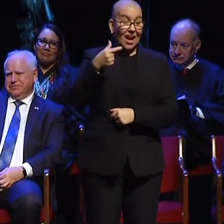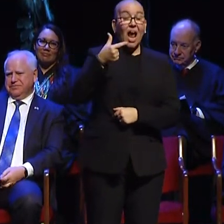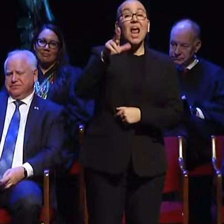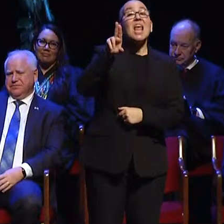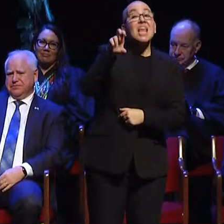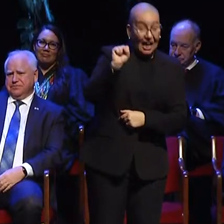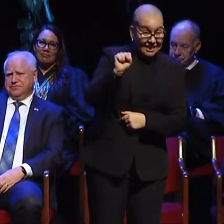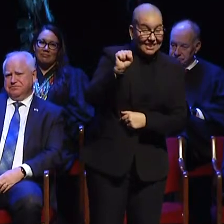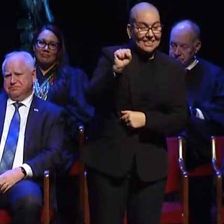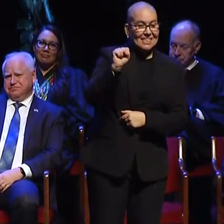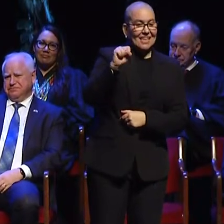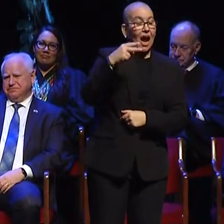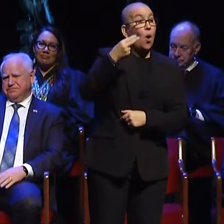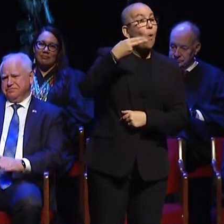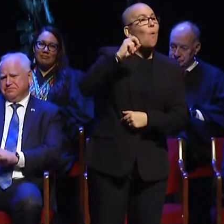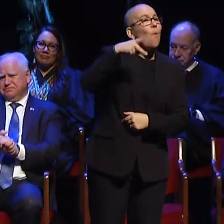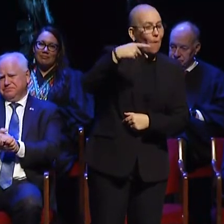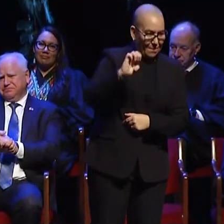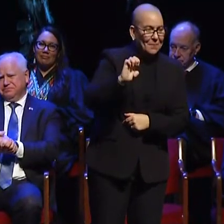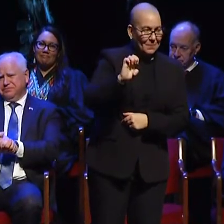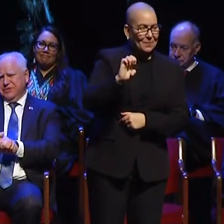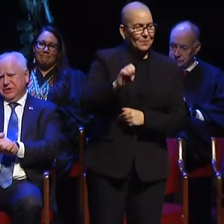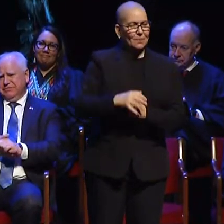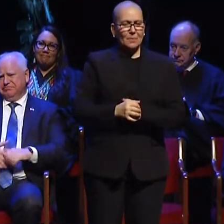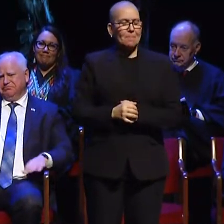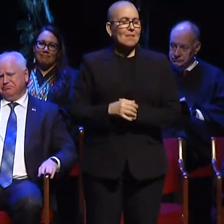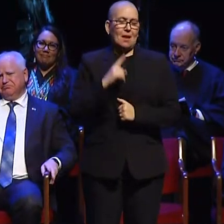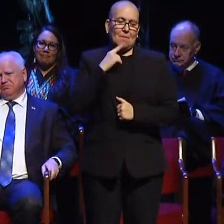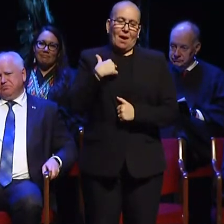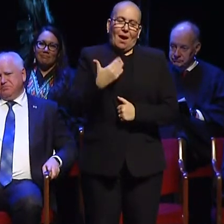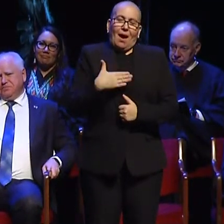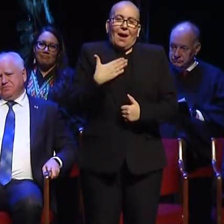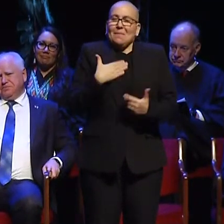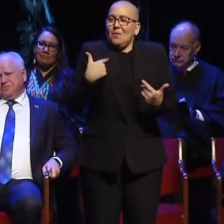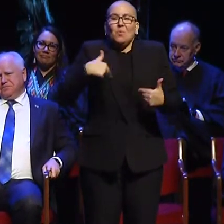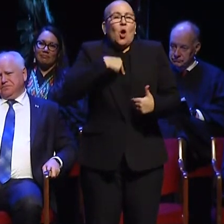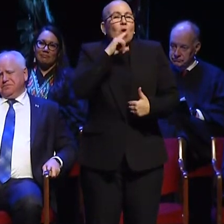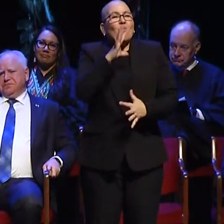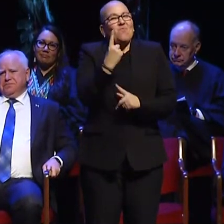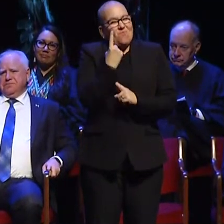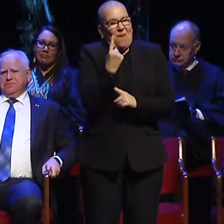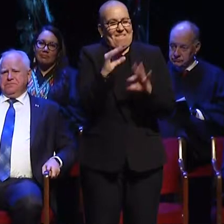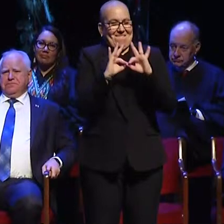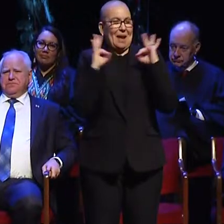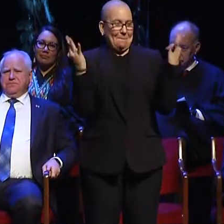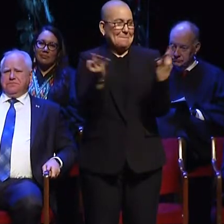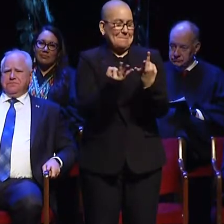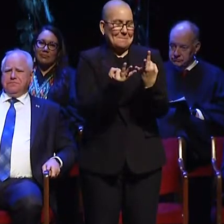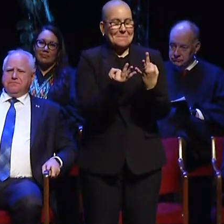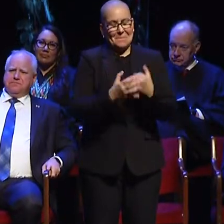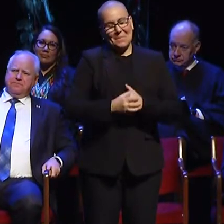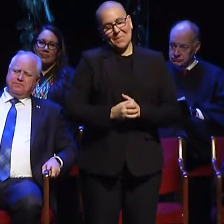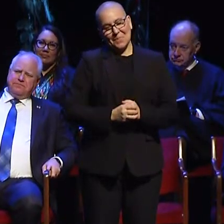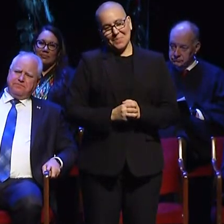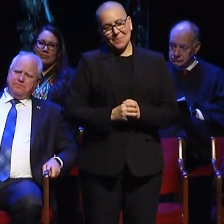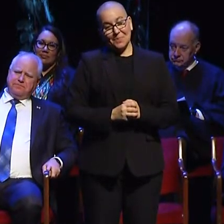grateful to be doing this work, our families together. So the governor asked me last